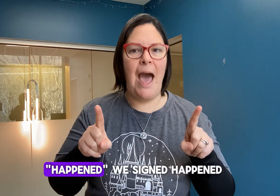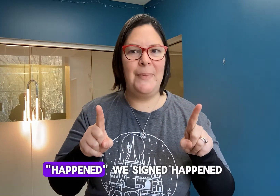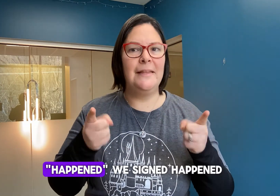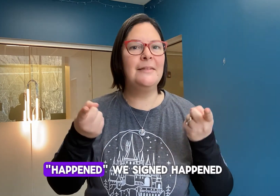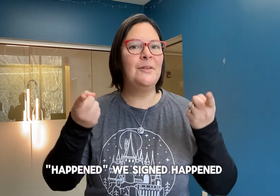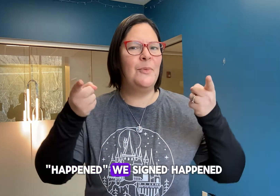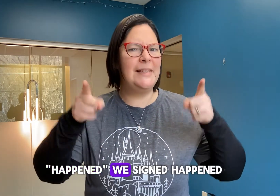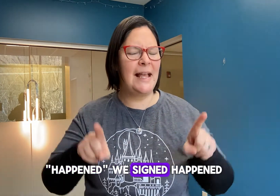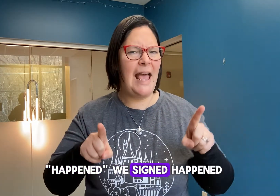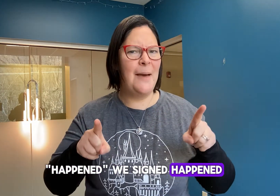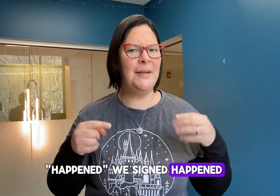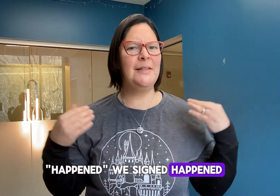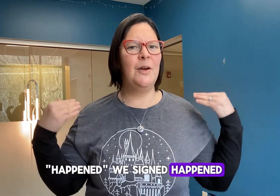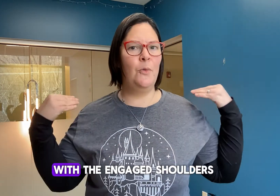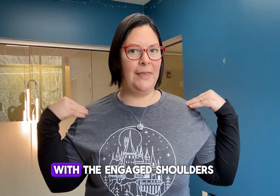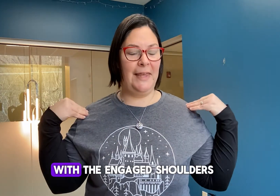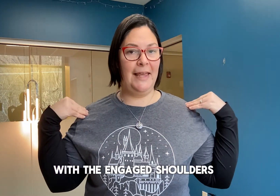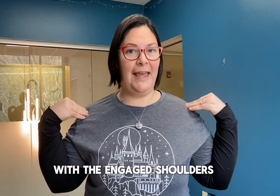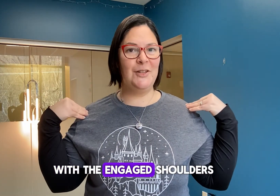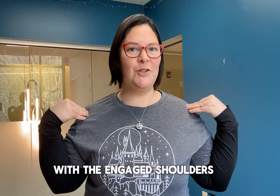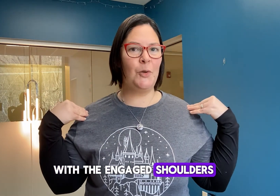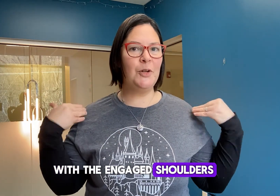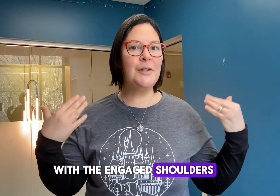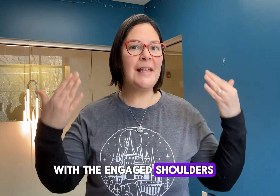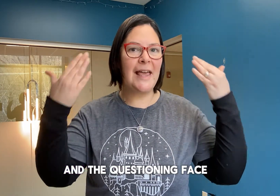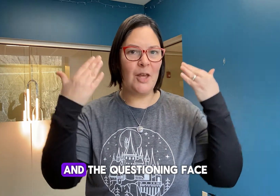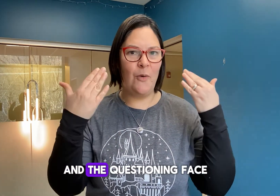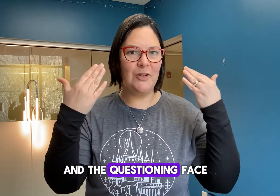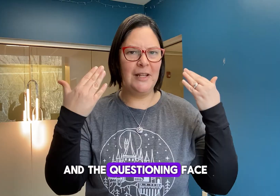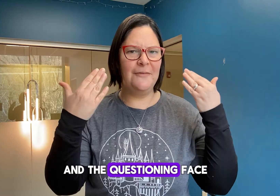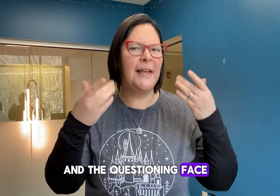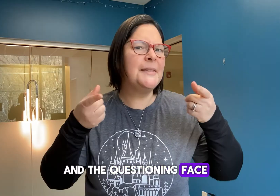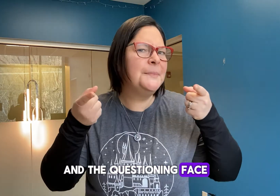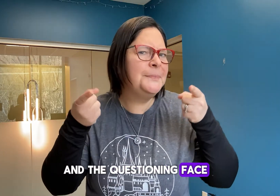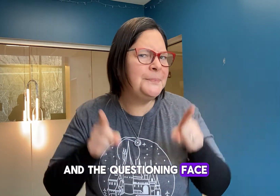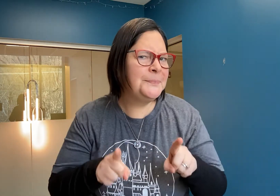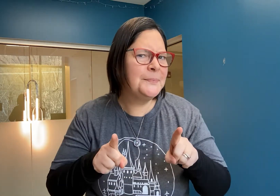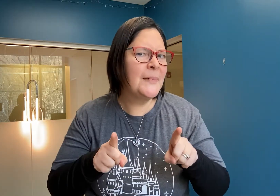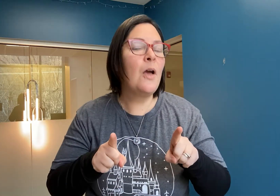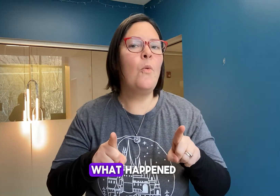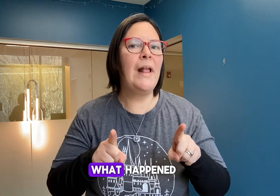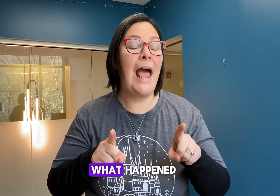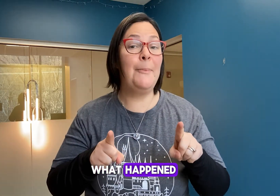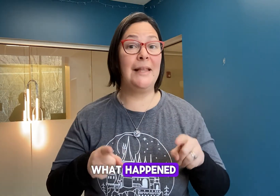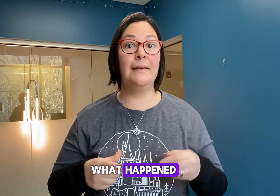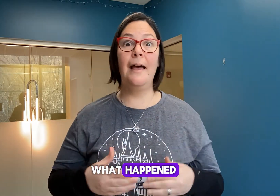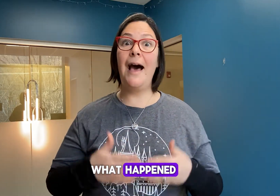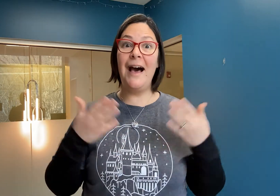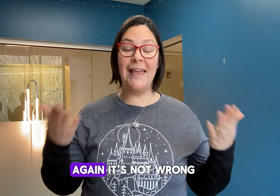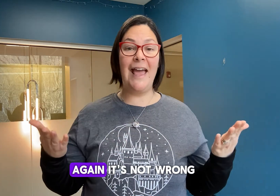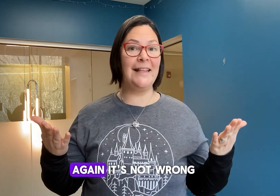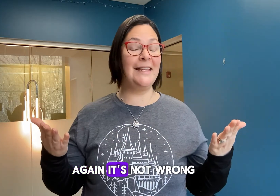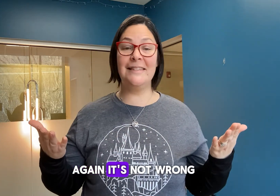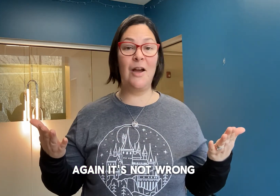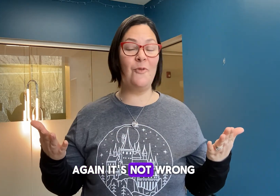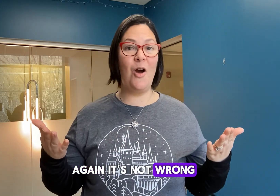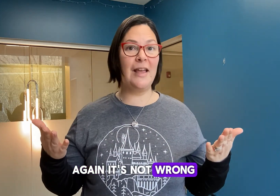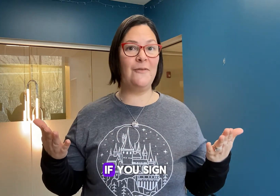Happened. We sign happened with the engaged shoulders and the questioning face. What happened? Again, it's not wrong if you